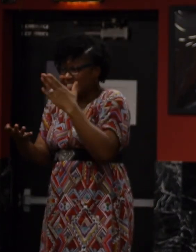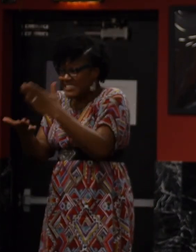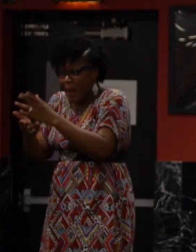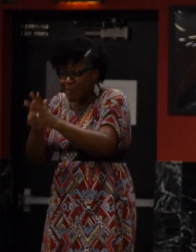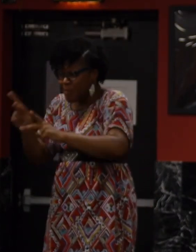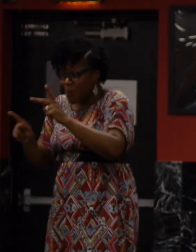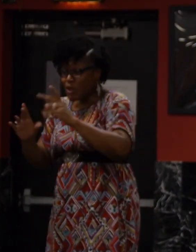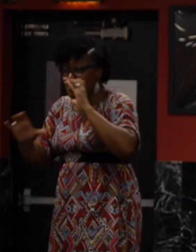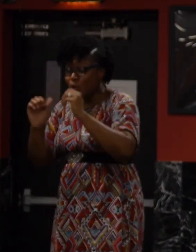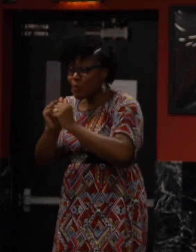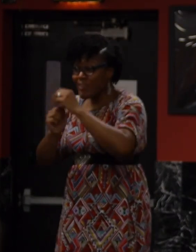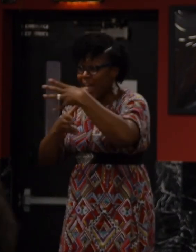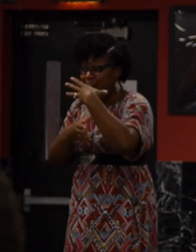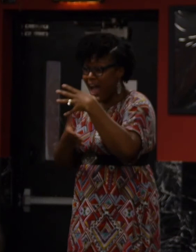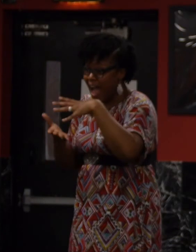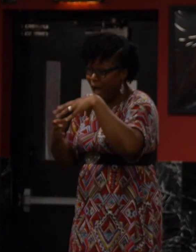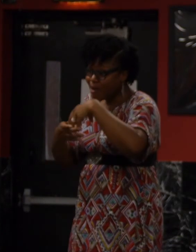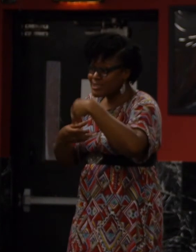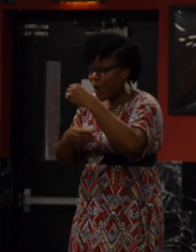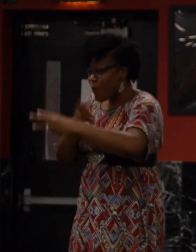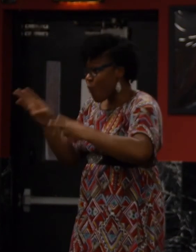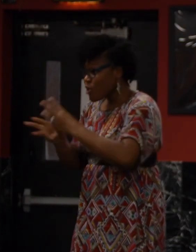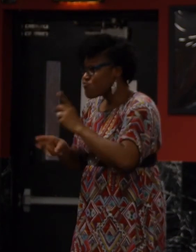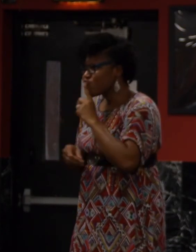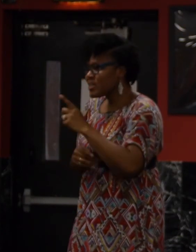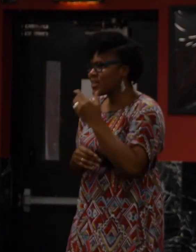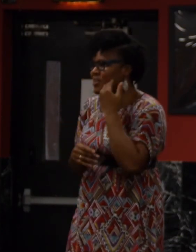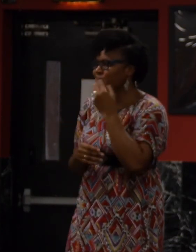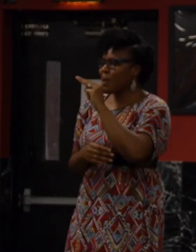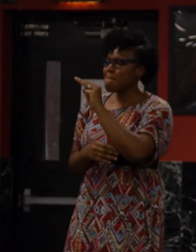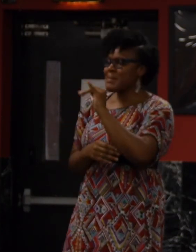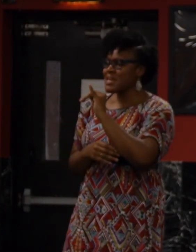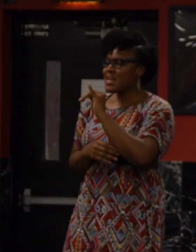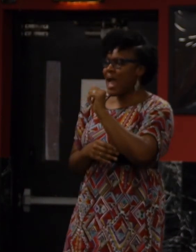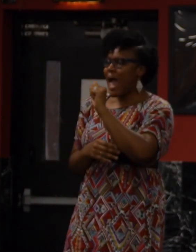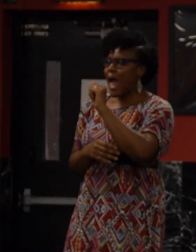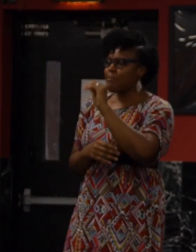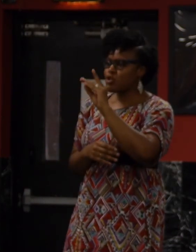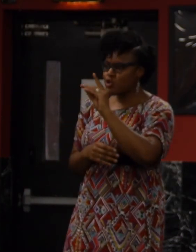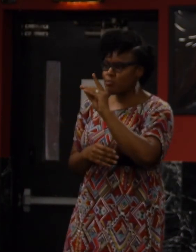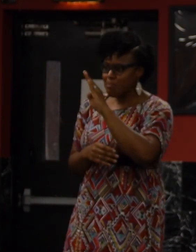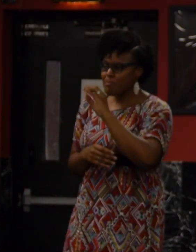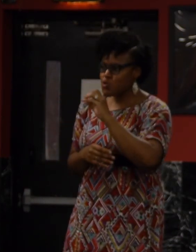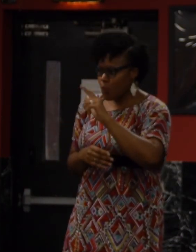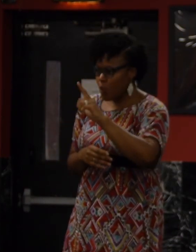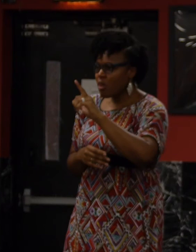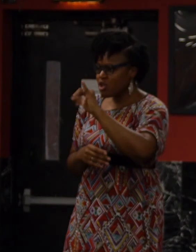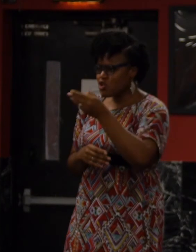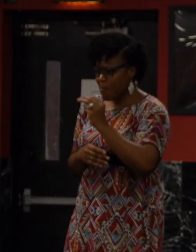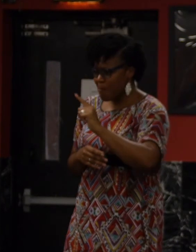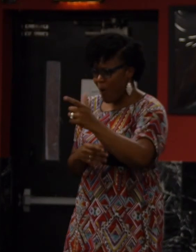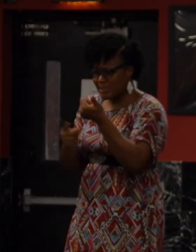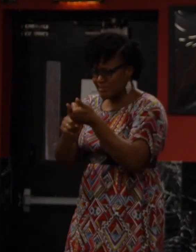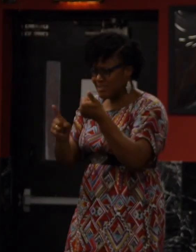in communication with the outside world. Because if we look at Mumia Abu-Jamal, who's probably the world's best known political